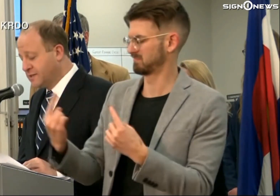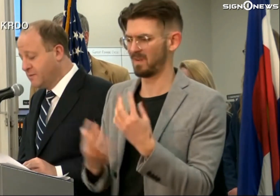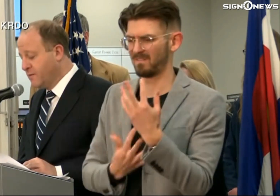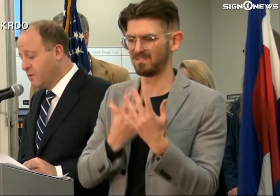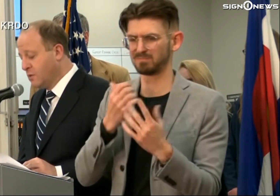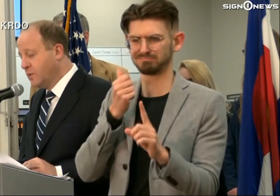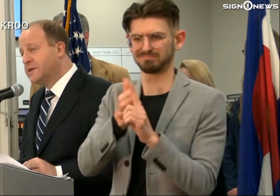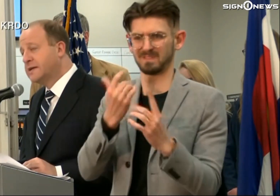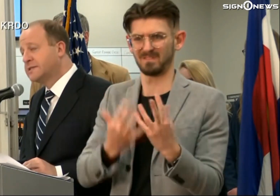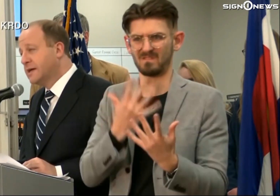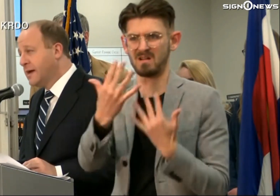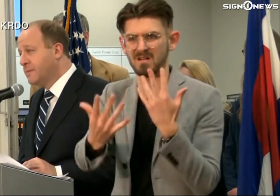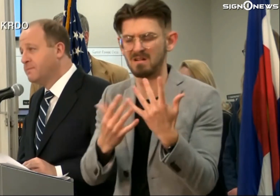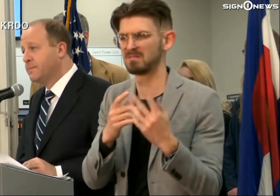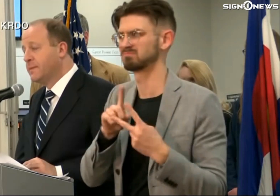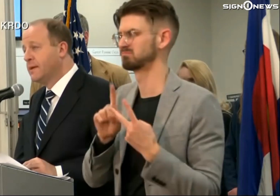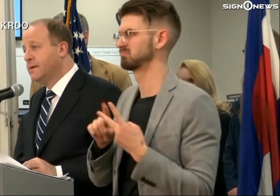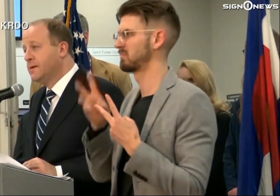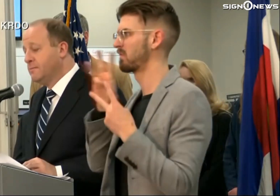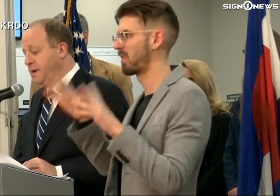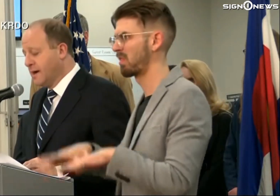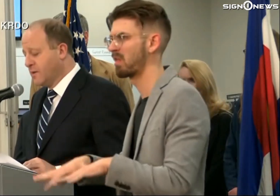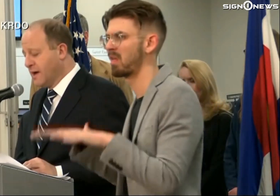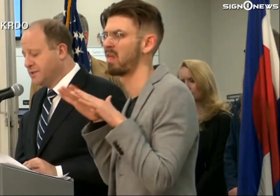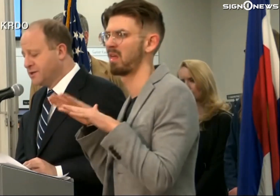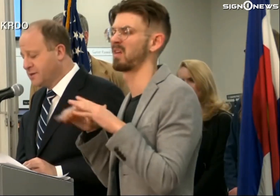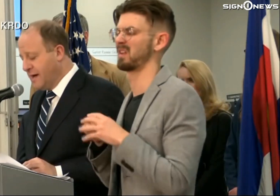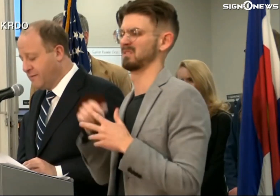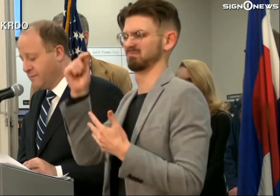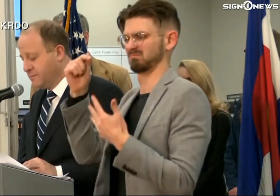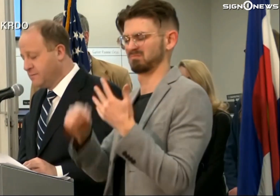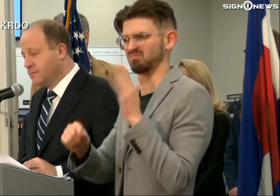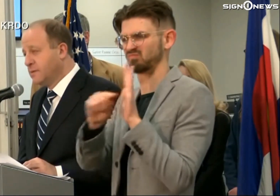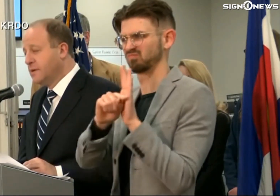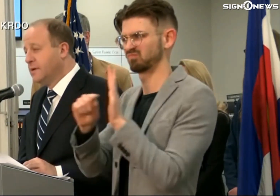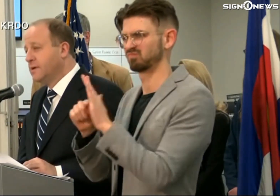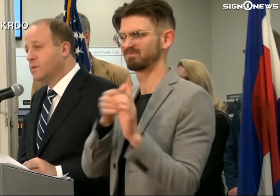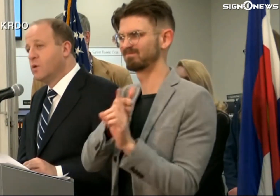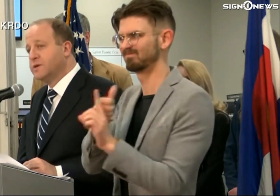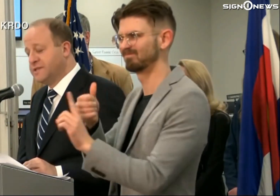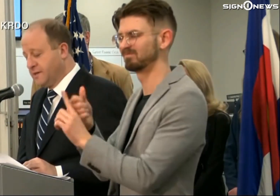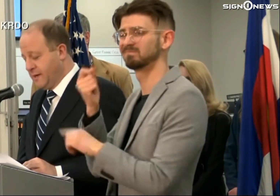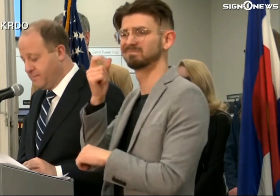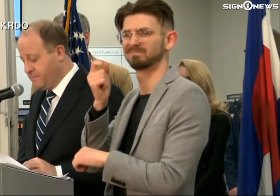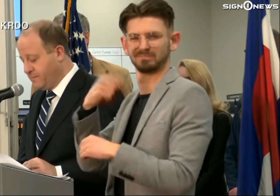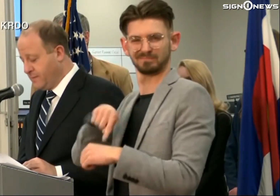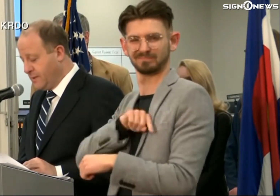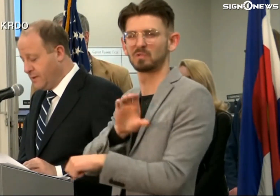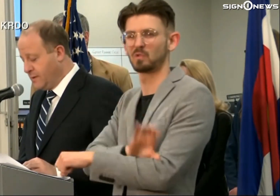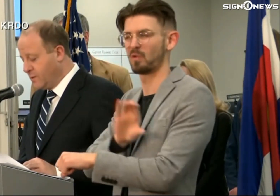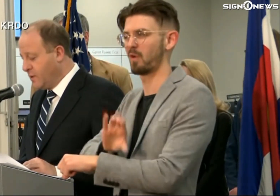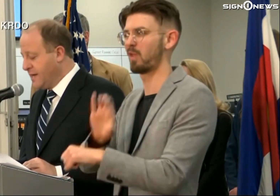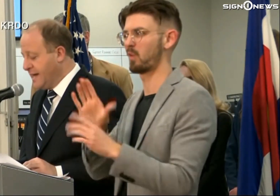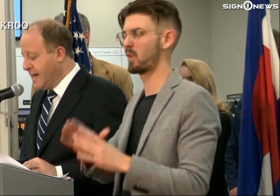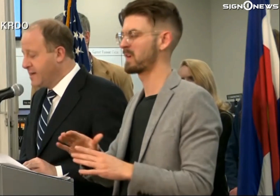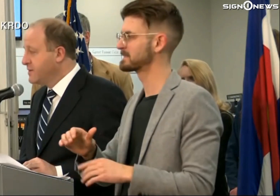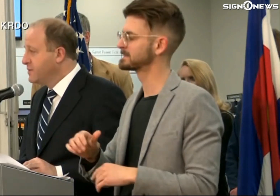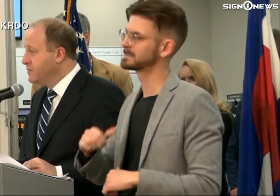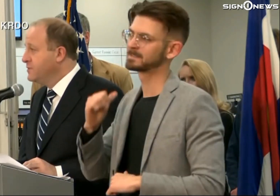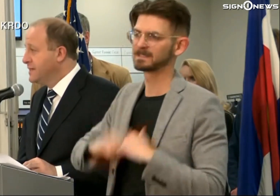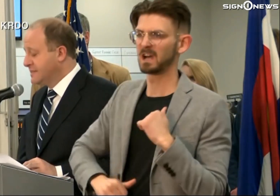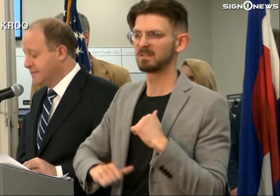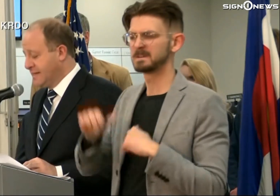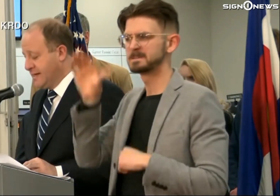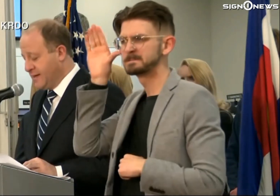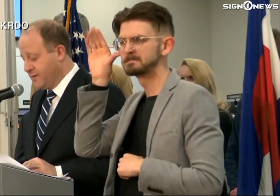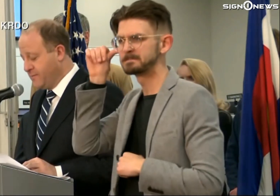We've been tested before. We'll be tested again. But Coloradans are tough. We're resilient. We're going to get